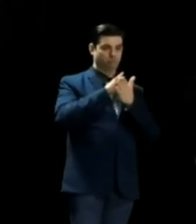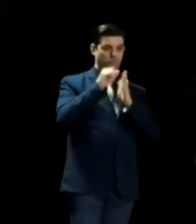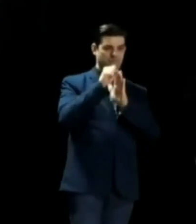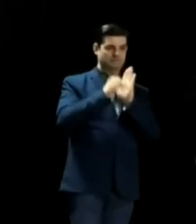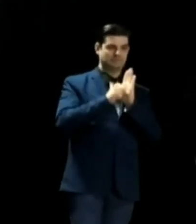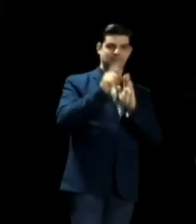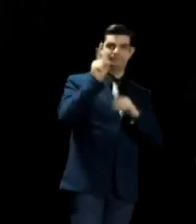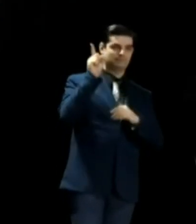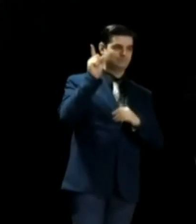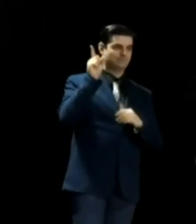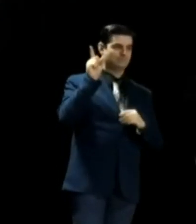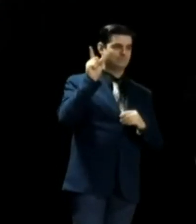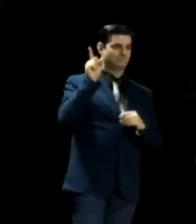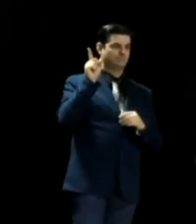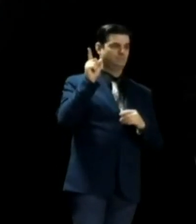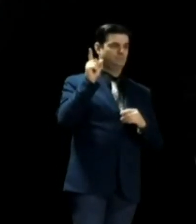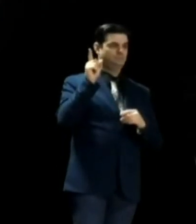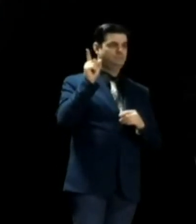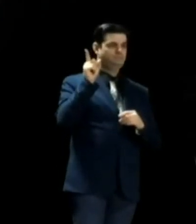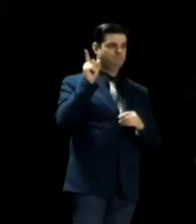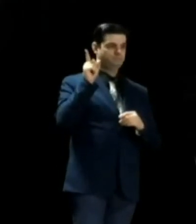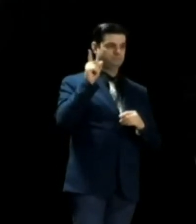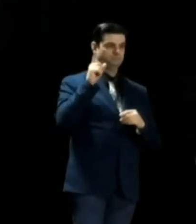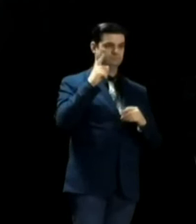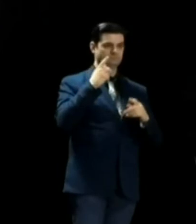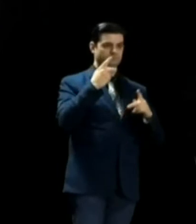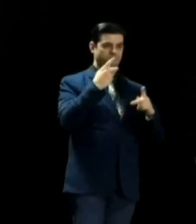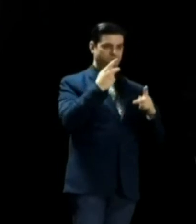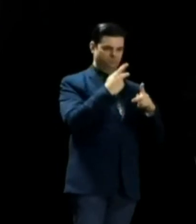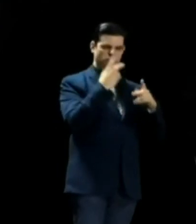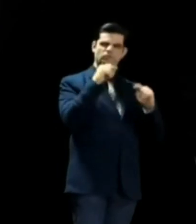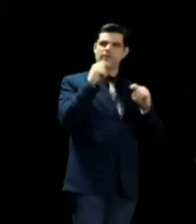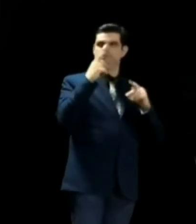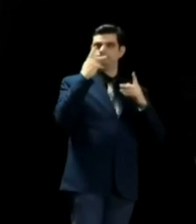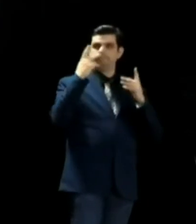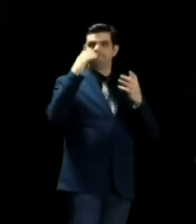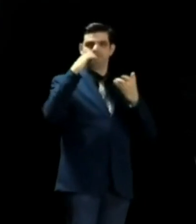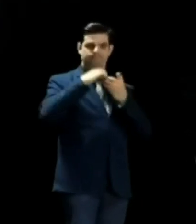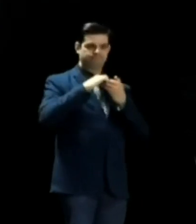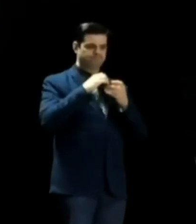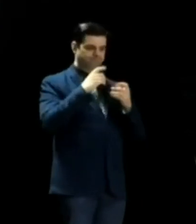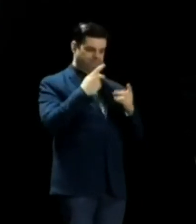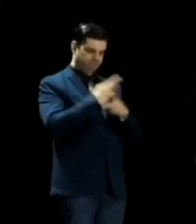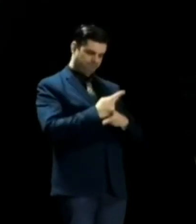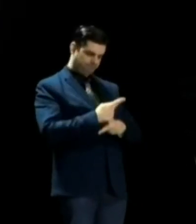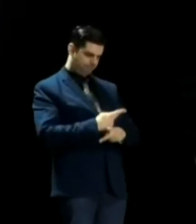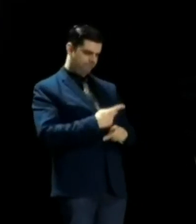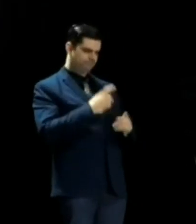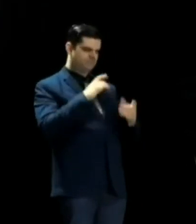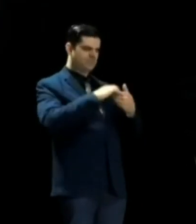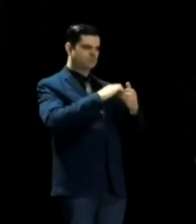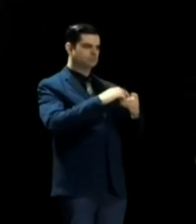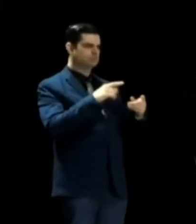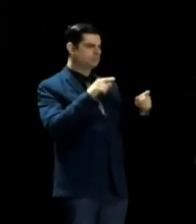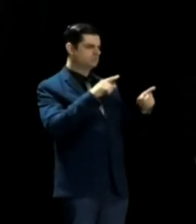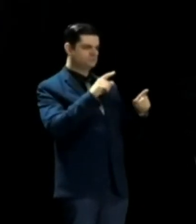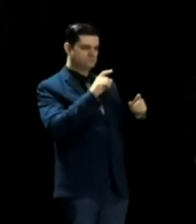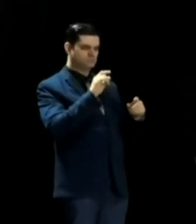But certainly there's people who lived at a nursing home, but they passed away in a